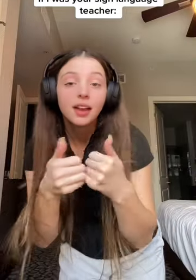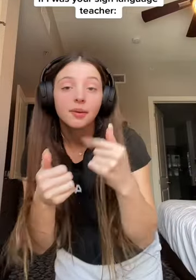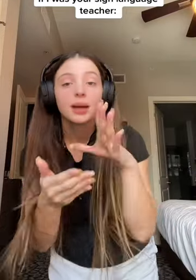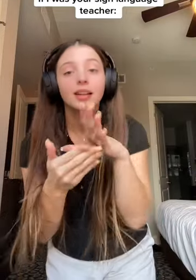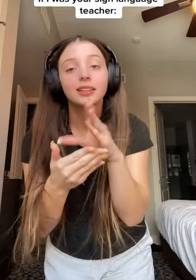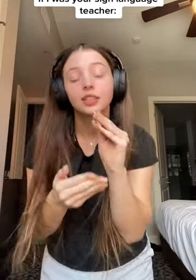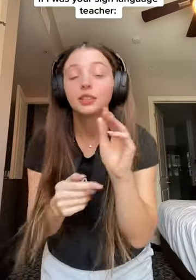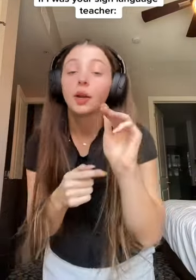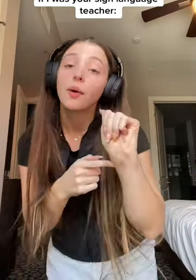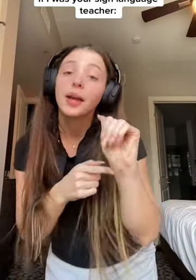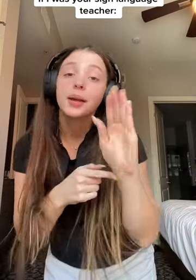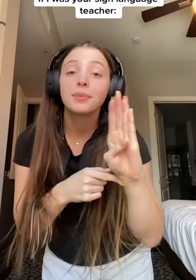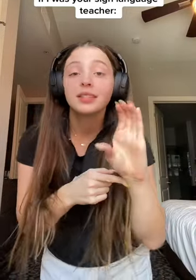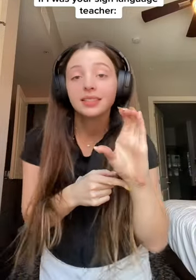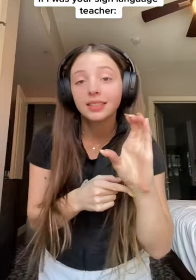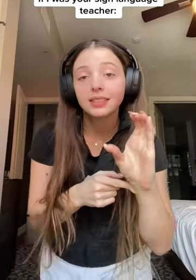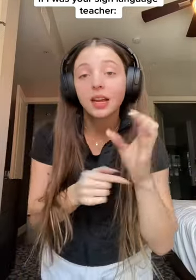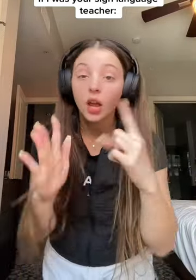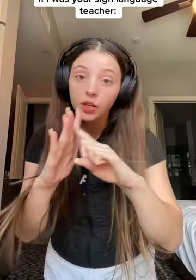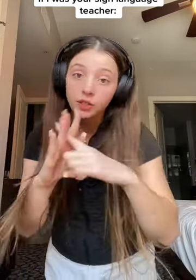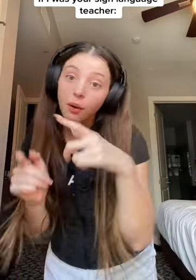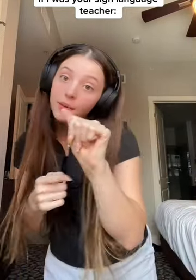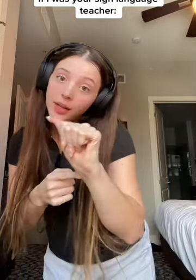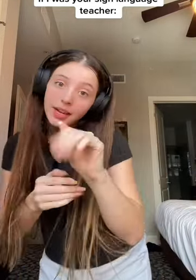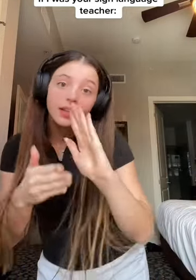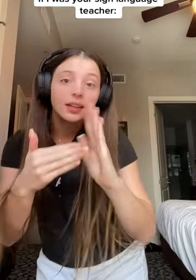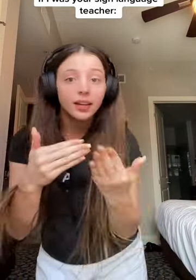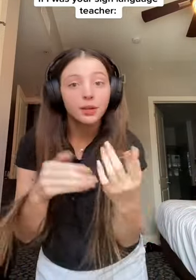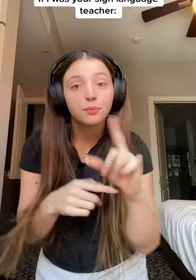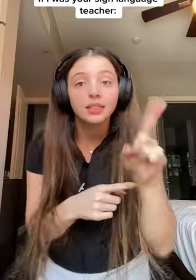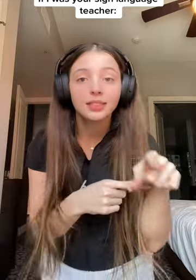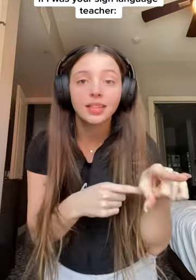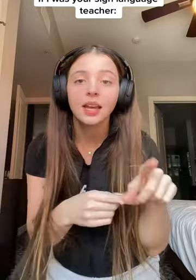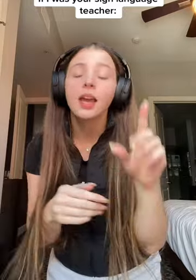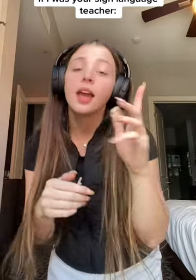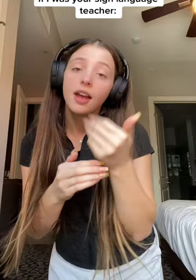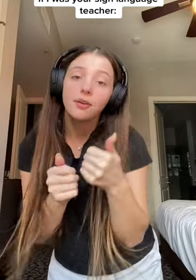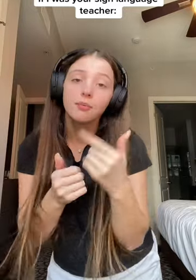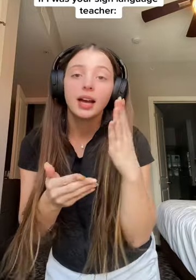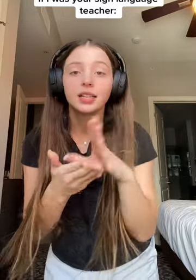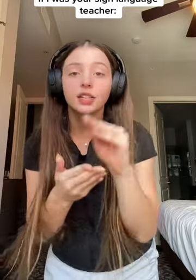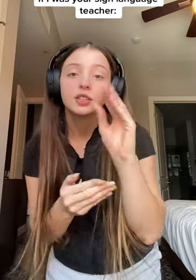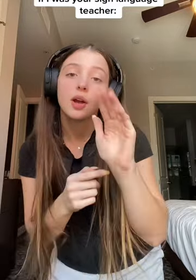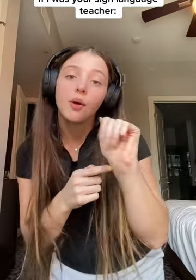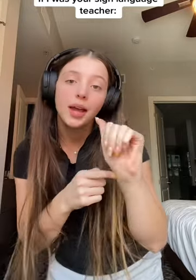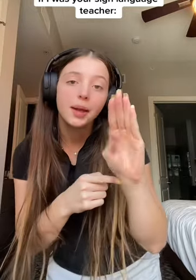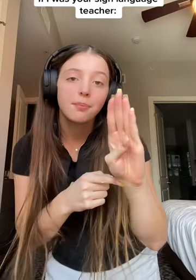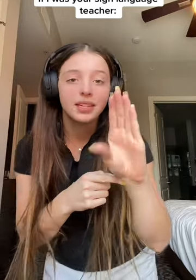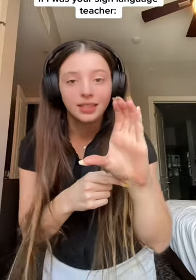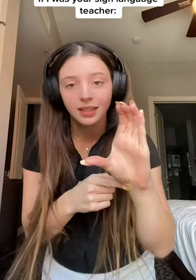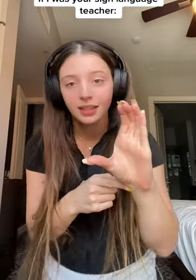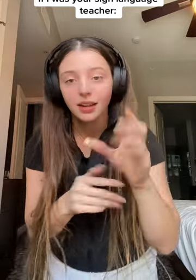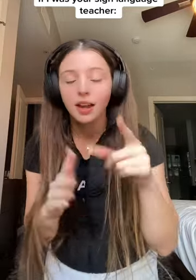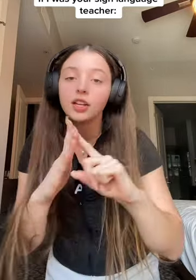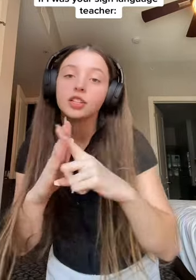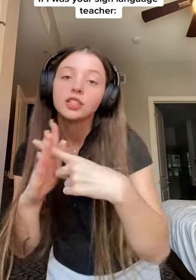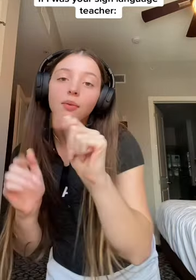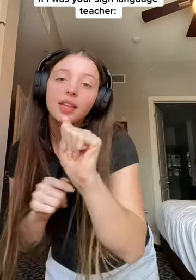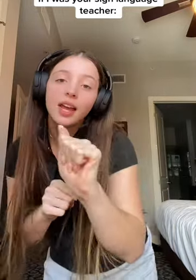Everybody learn your ABCs. Start with A, then end with Z. Everybody learn your ABCs. Start with A, then